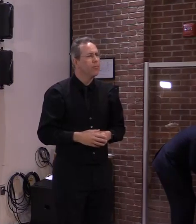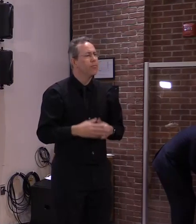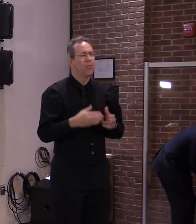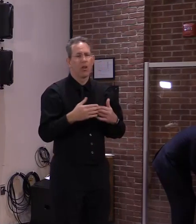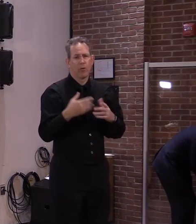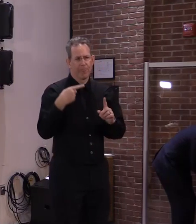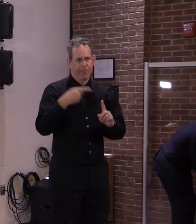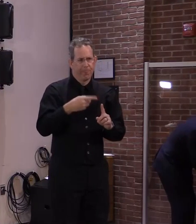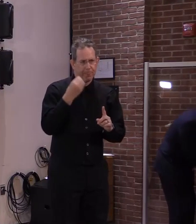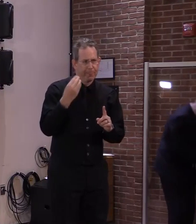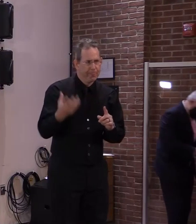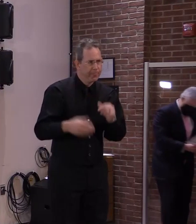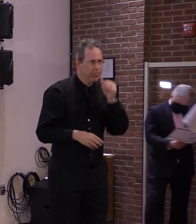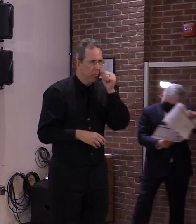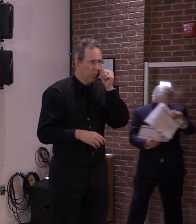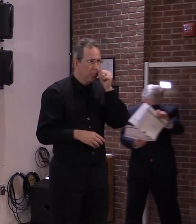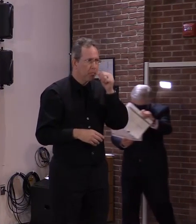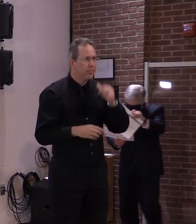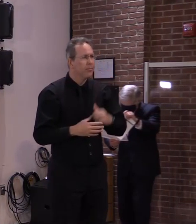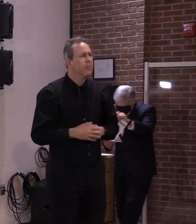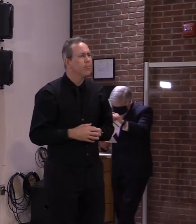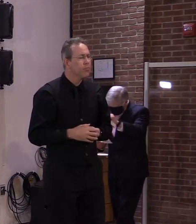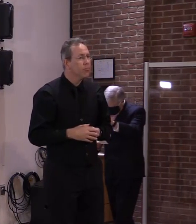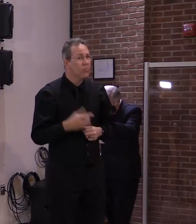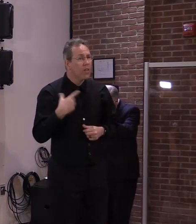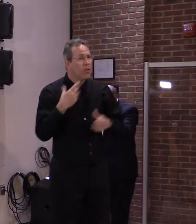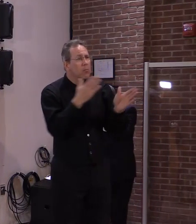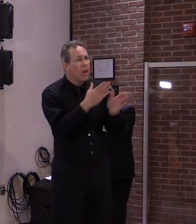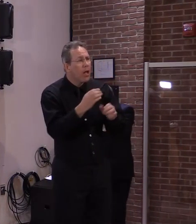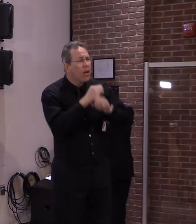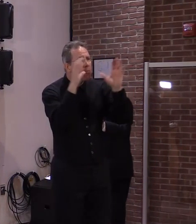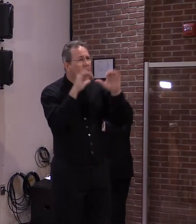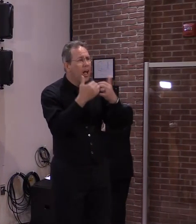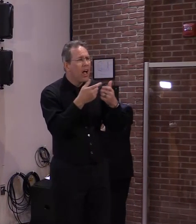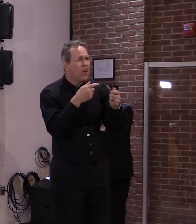there plans to specifically target the kingdom